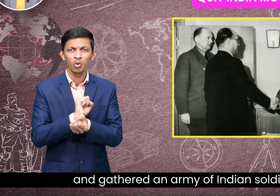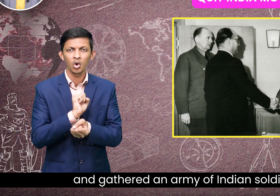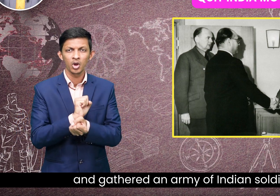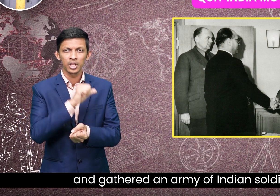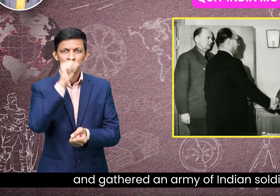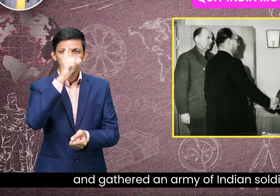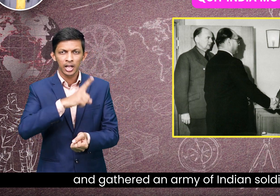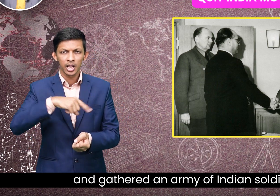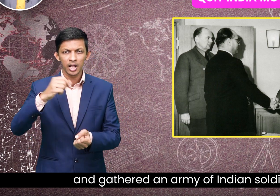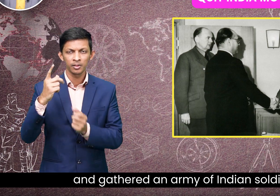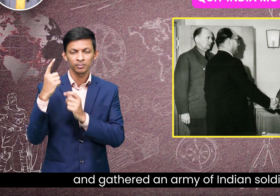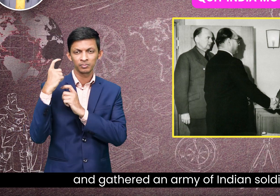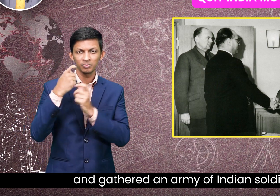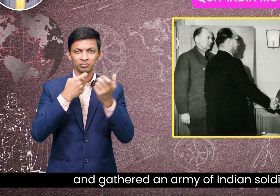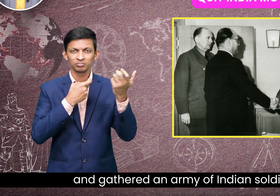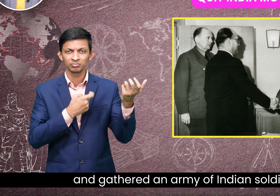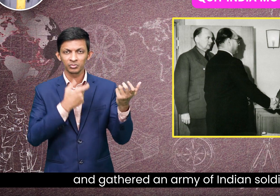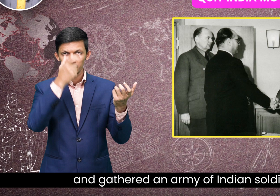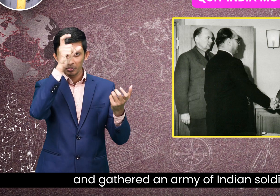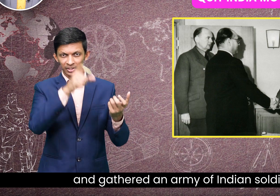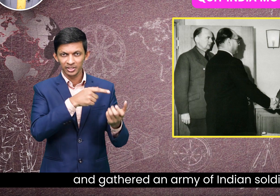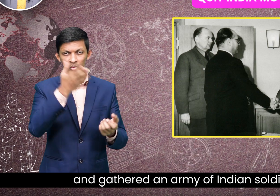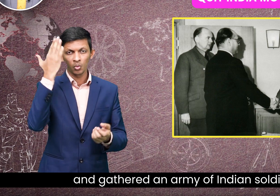in 1942.